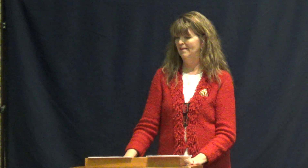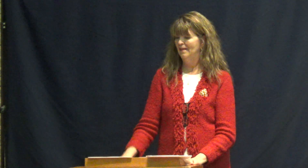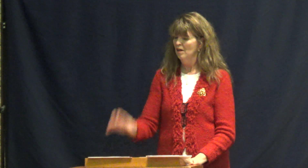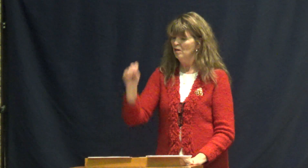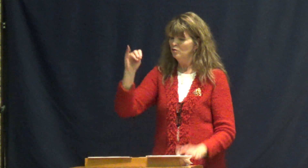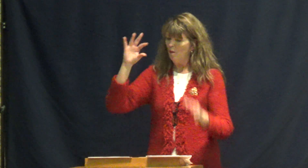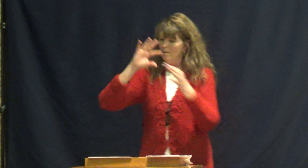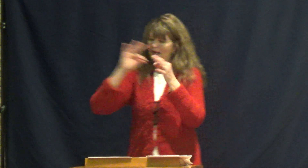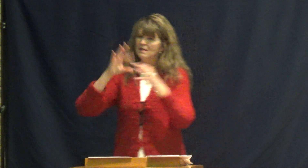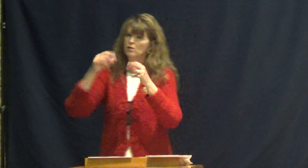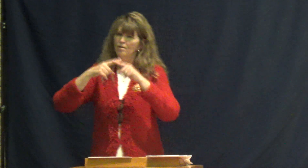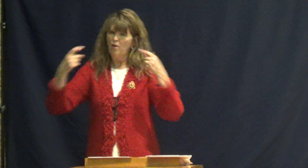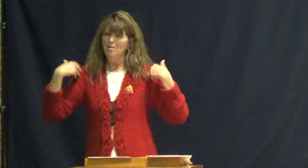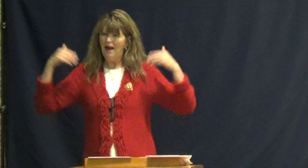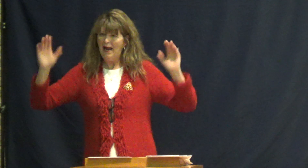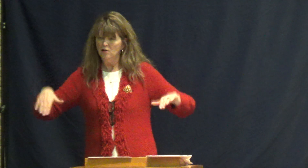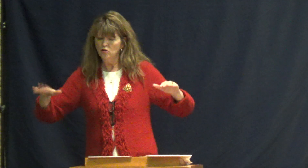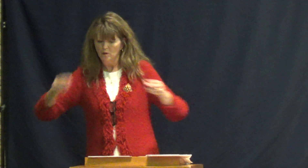later.